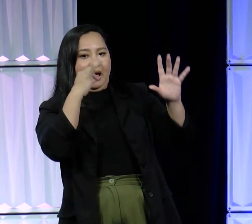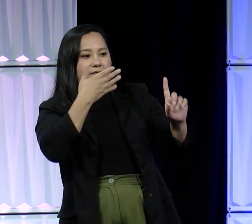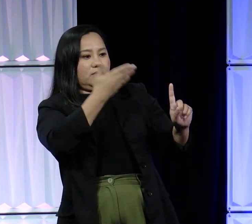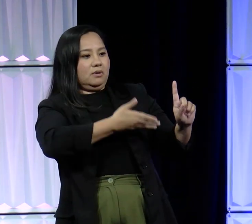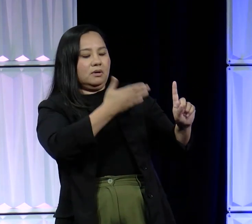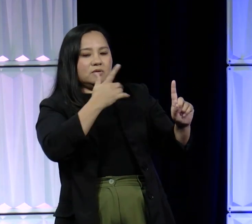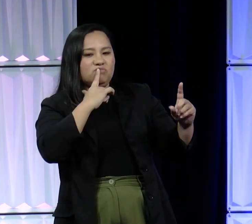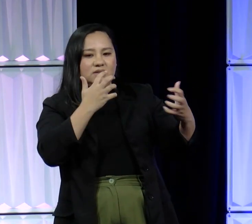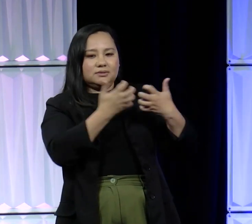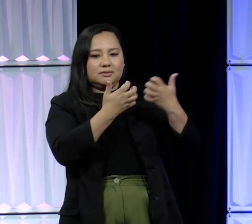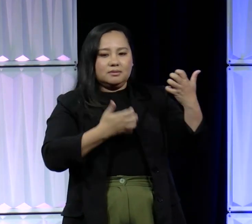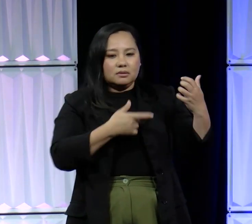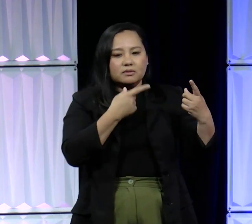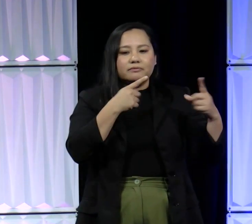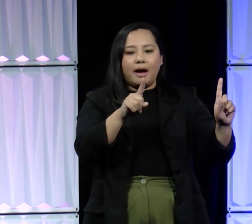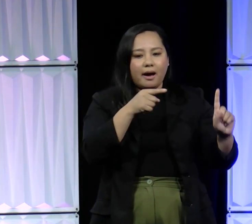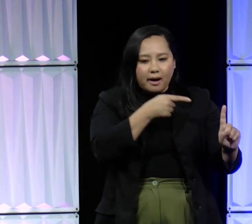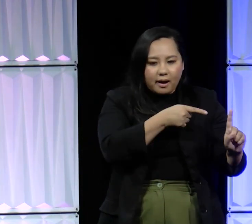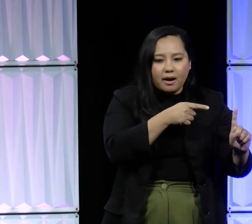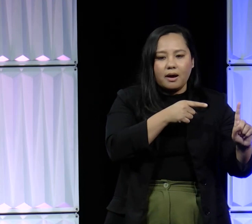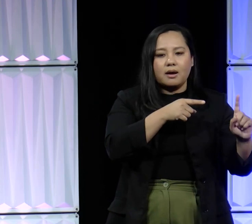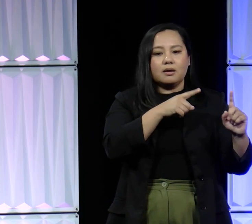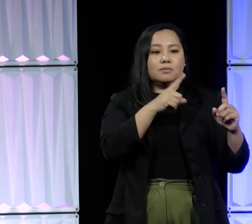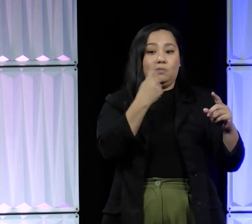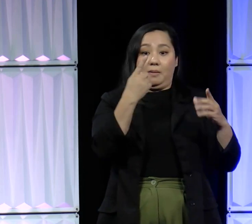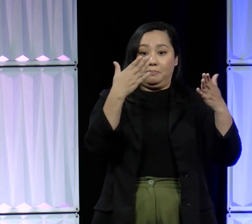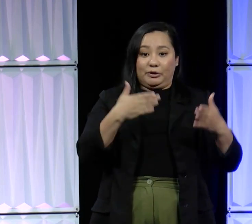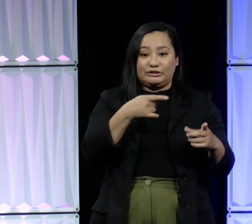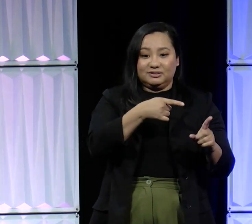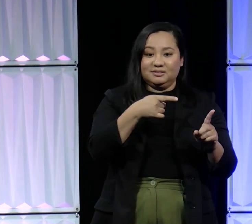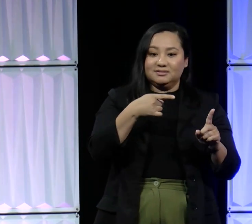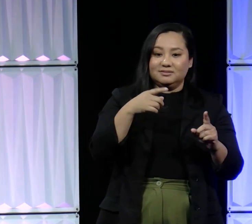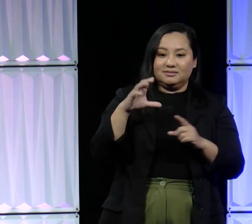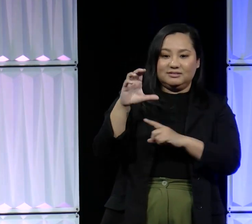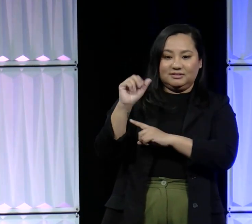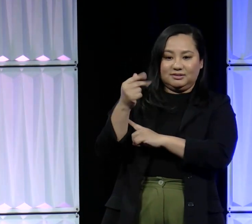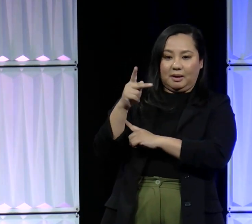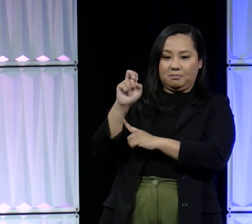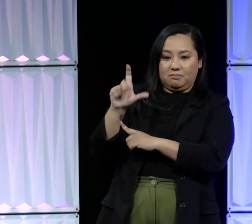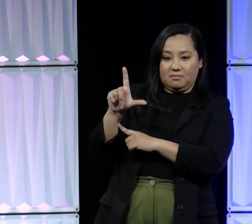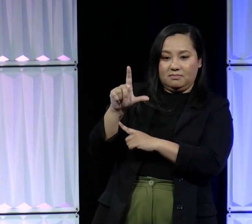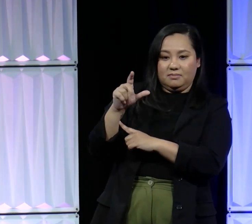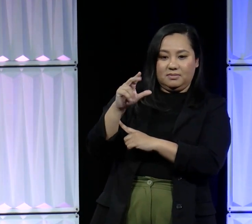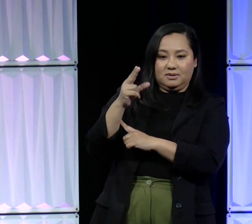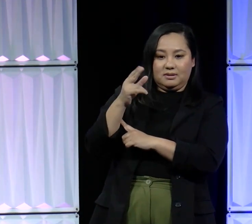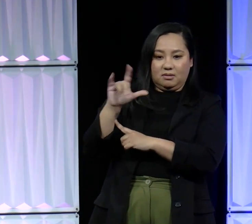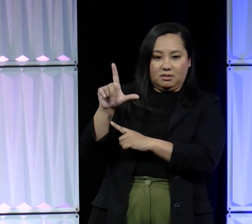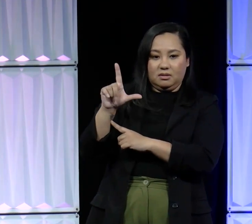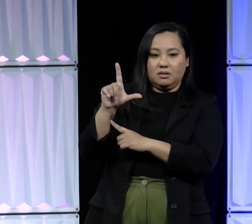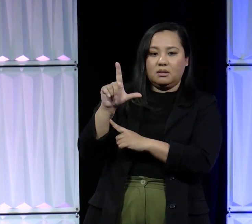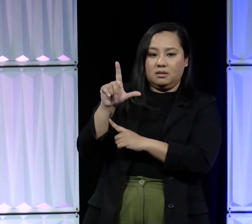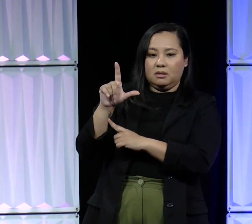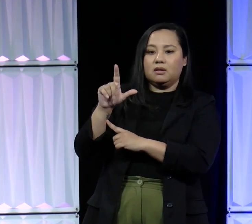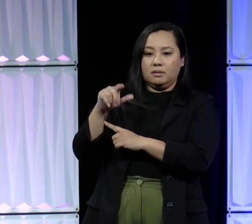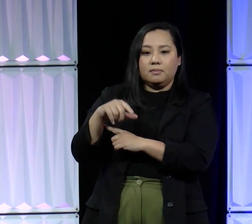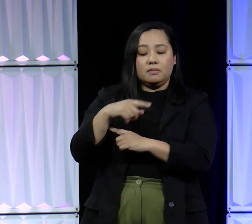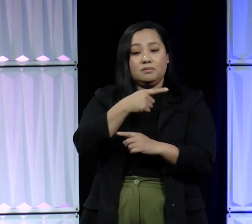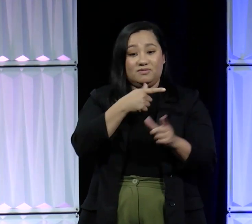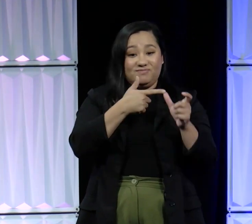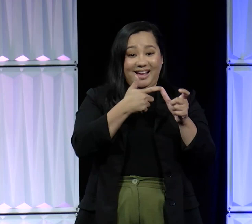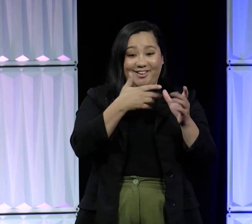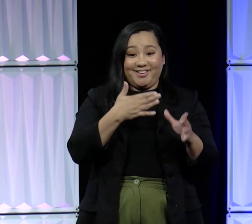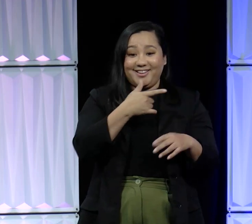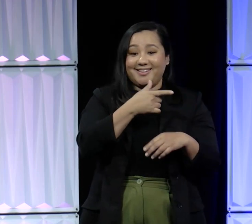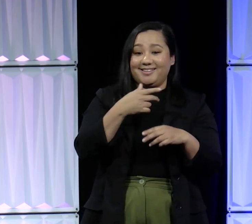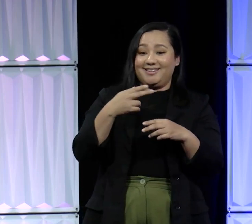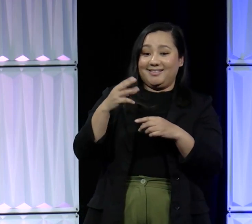in Chapel Hill. I don't know if dating myself, but I don't know if people have heard of Marion Jones, who became the